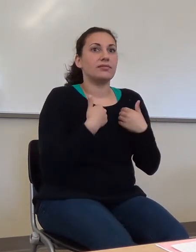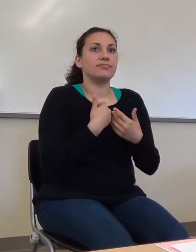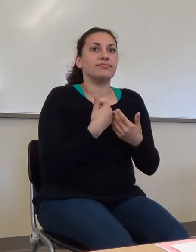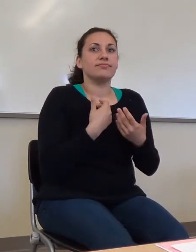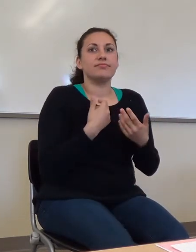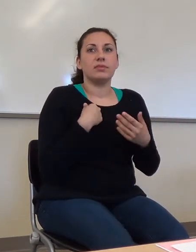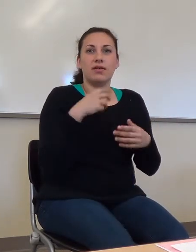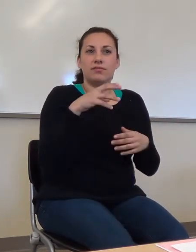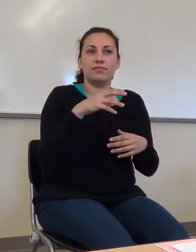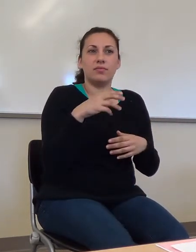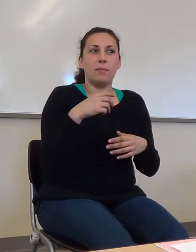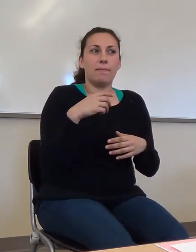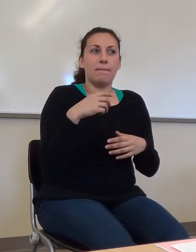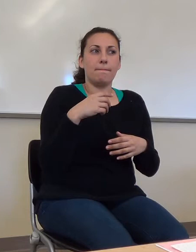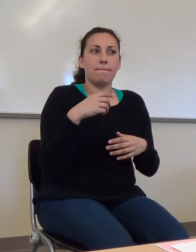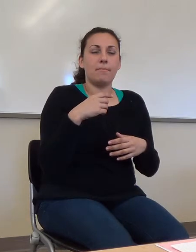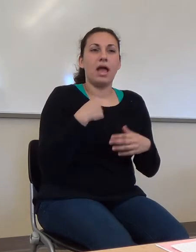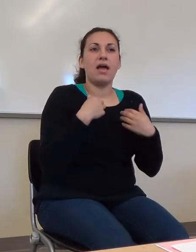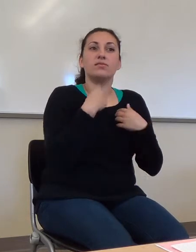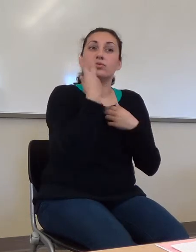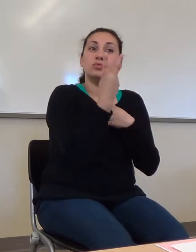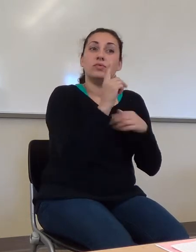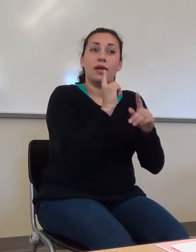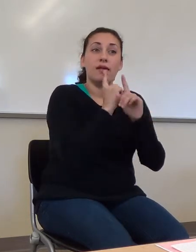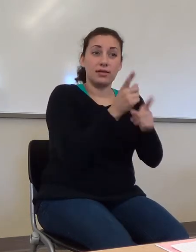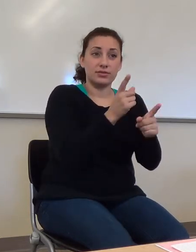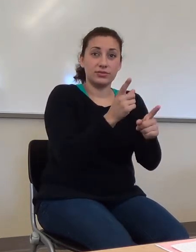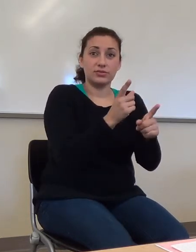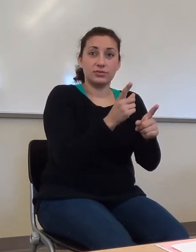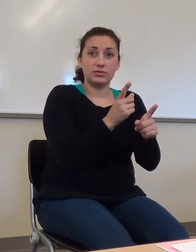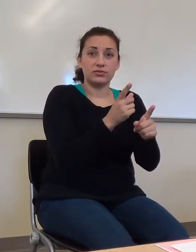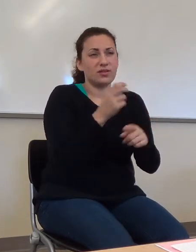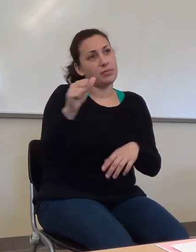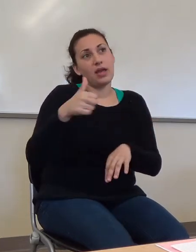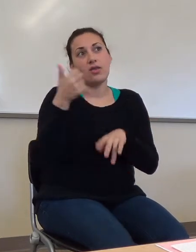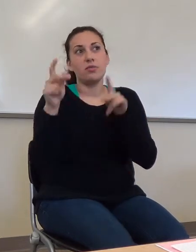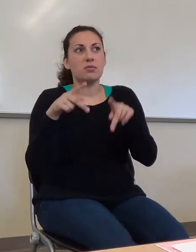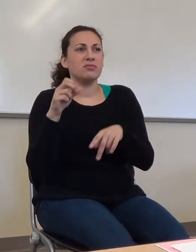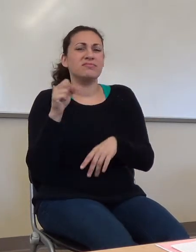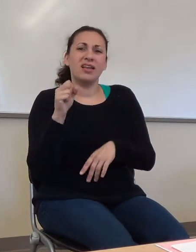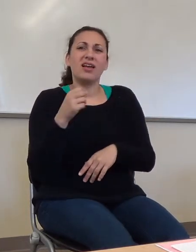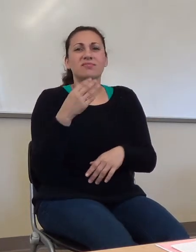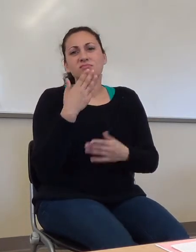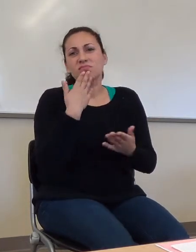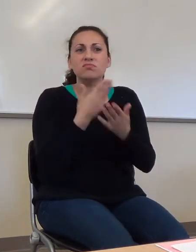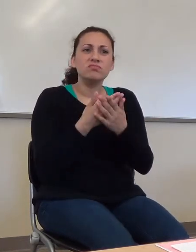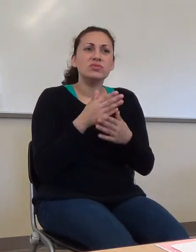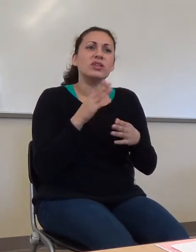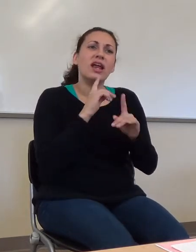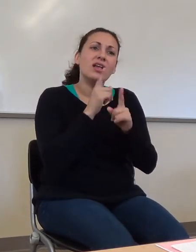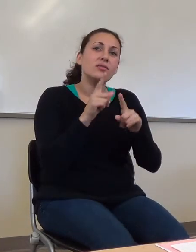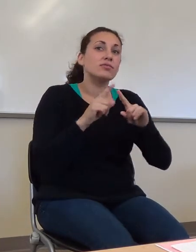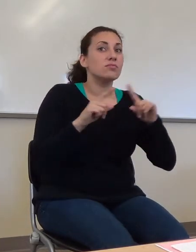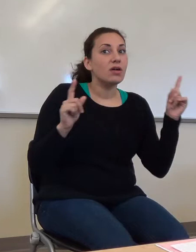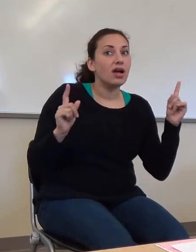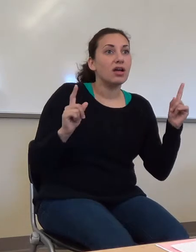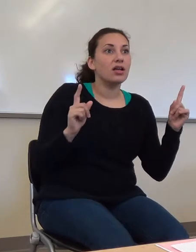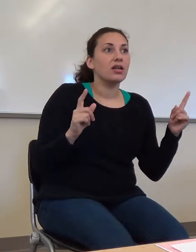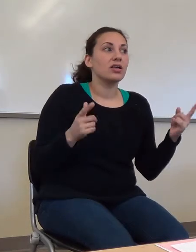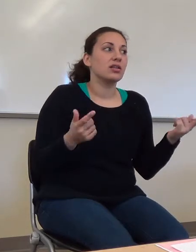picked up two answers, not that other people didn't have good answers, but, which one is